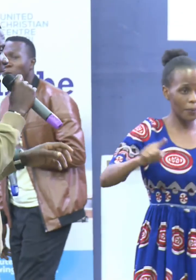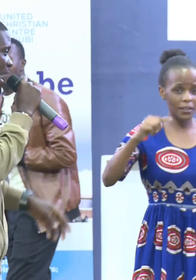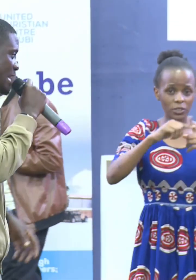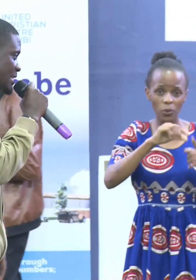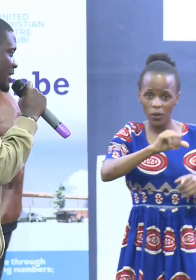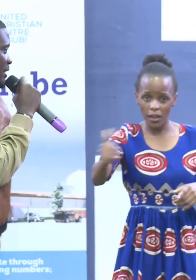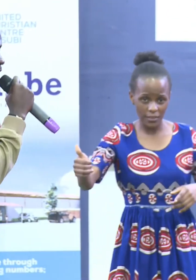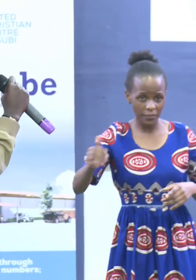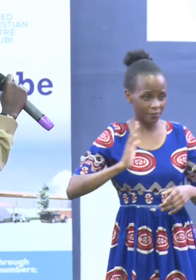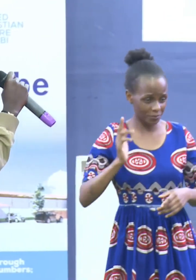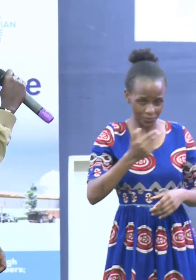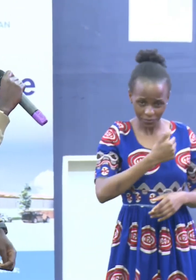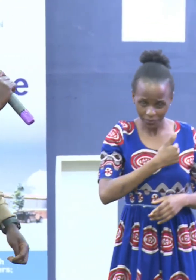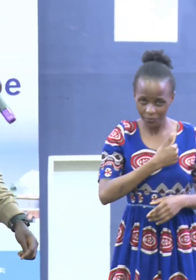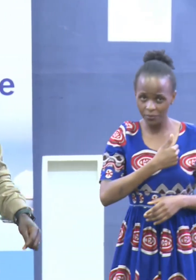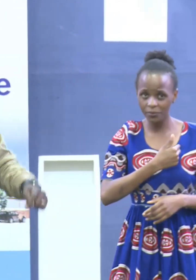But to some of us,